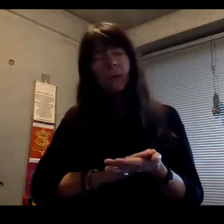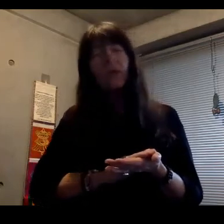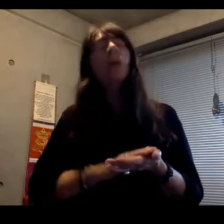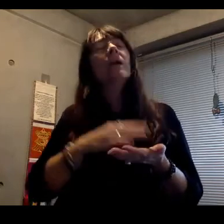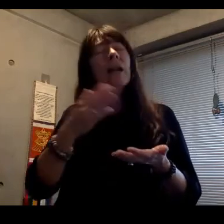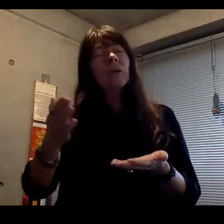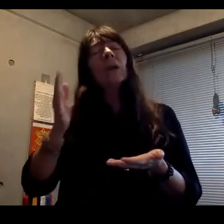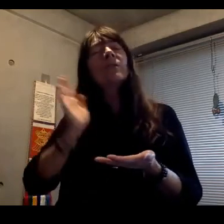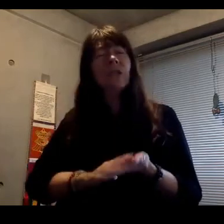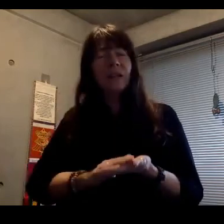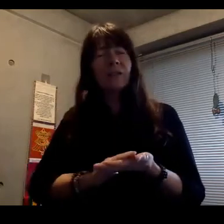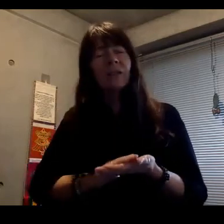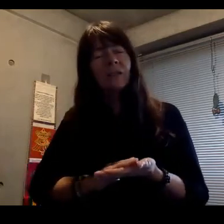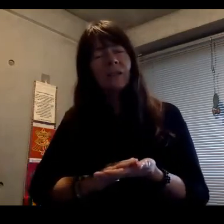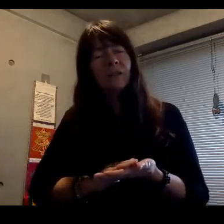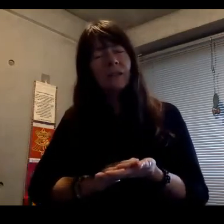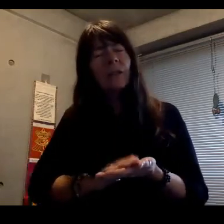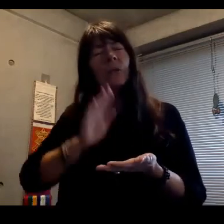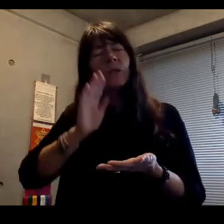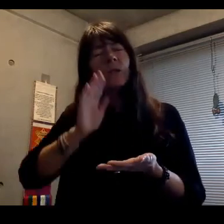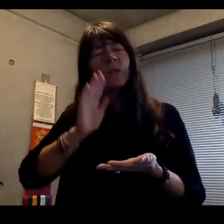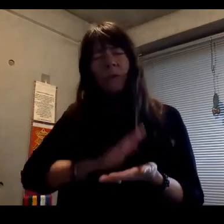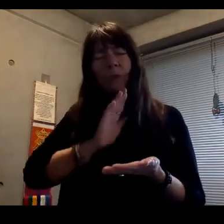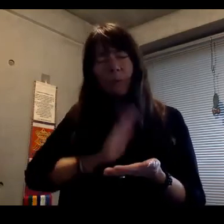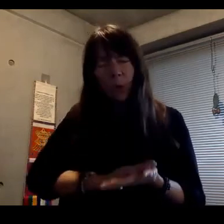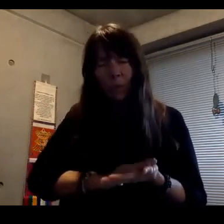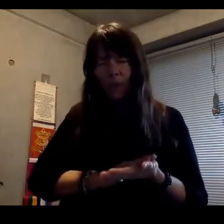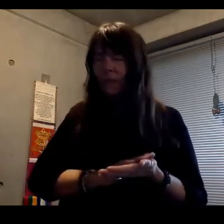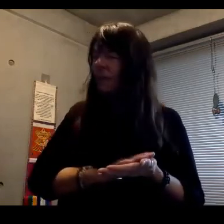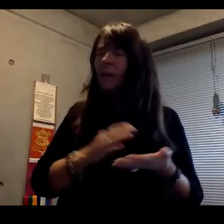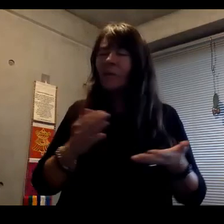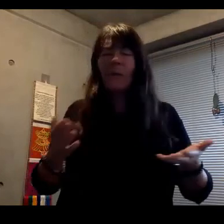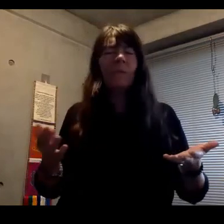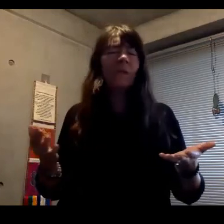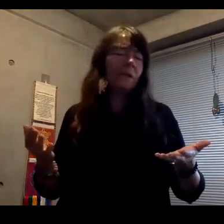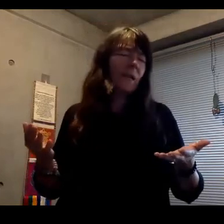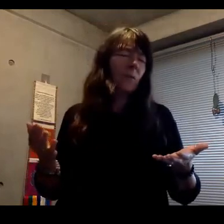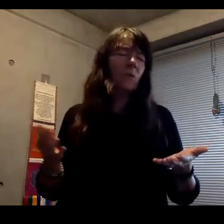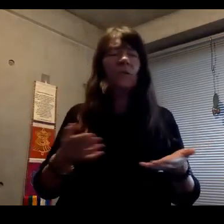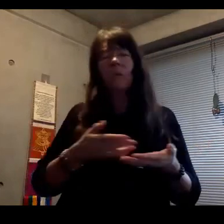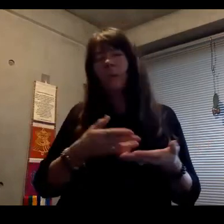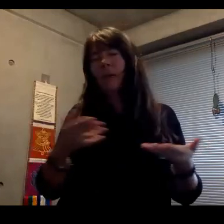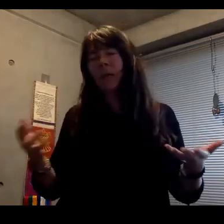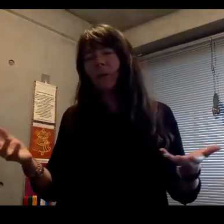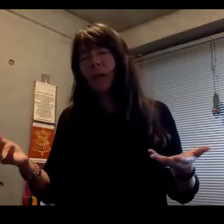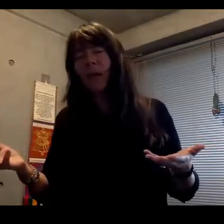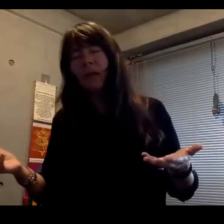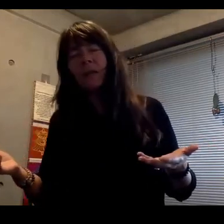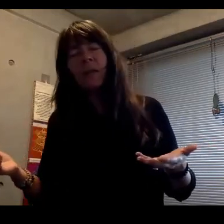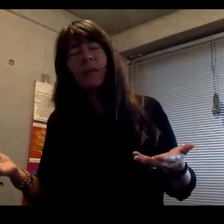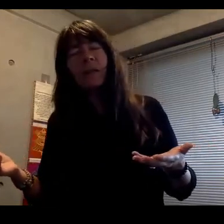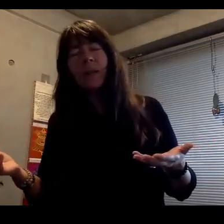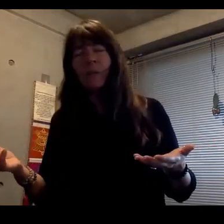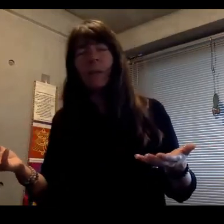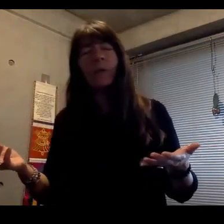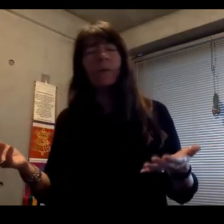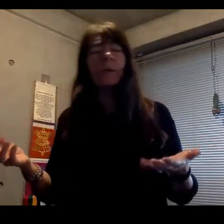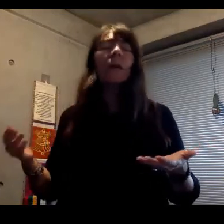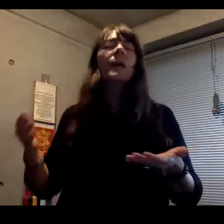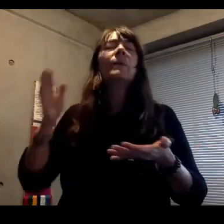no. Now your answer is yes. So it's the truth for the moment. You don't have to have the same truth from the beginning to the end.